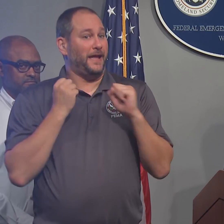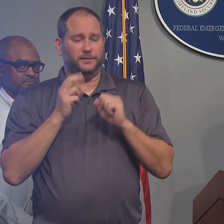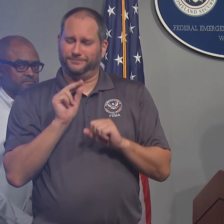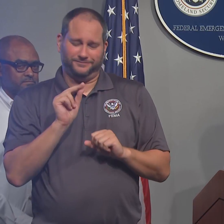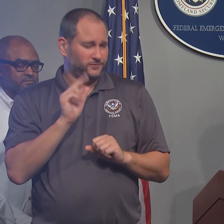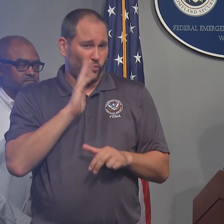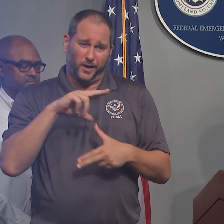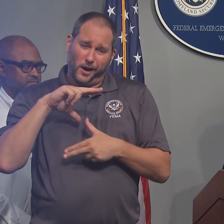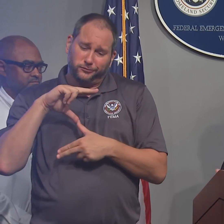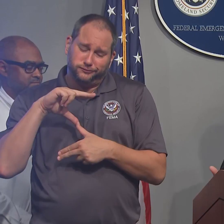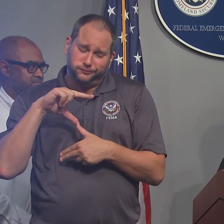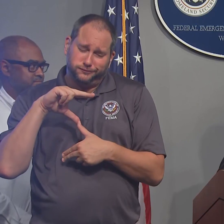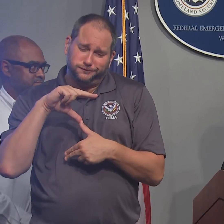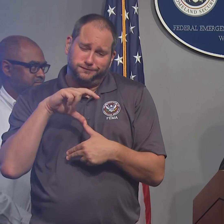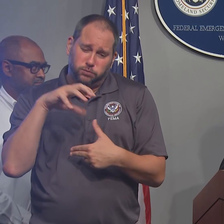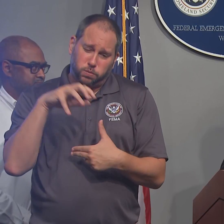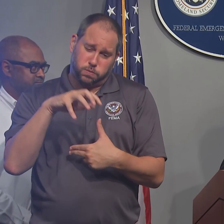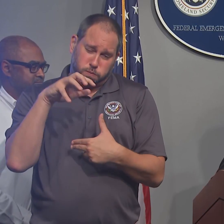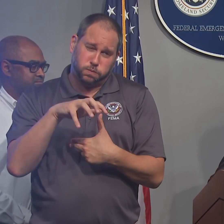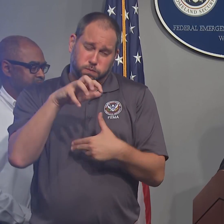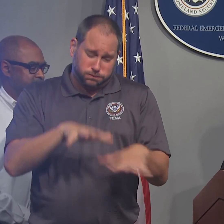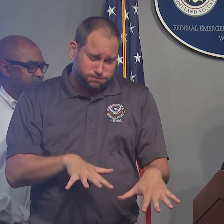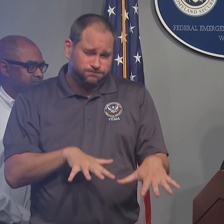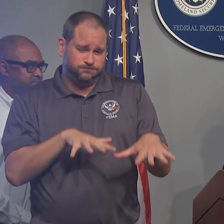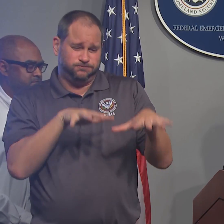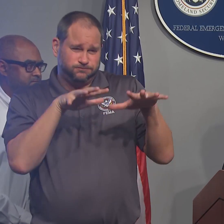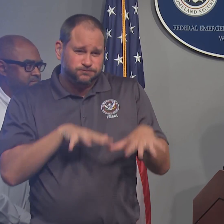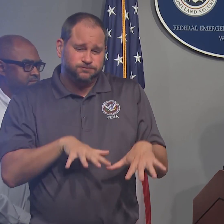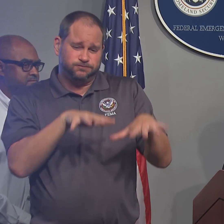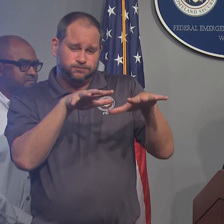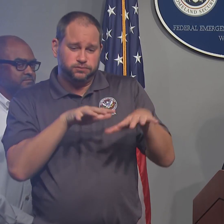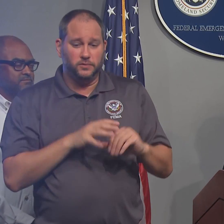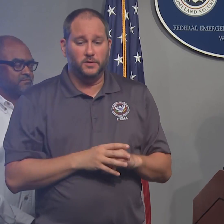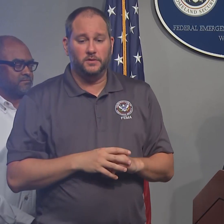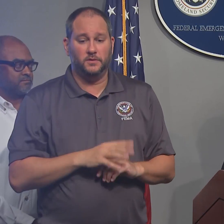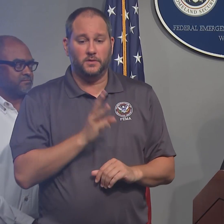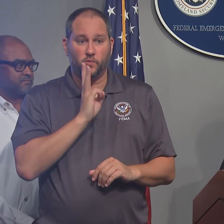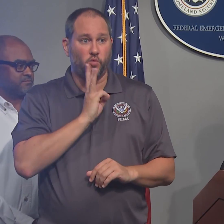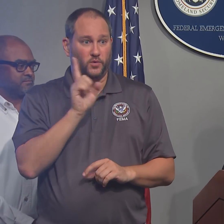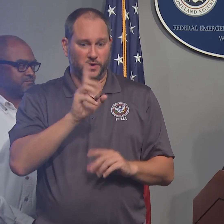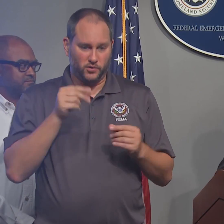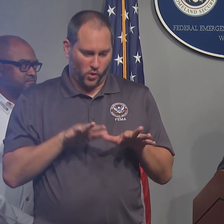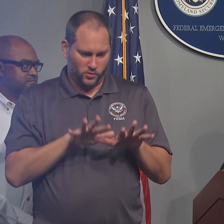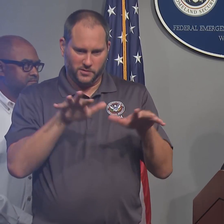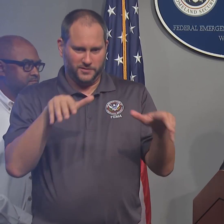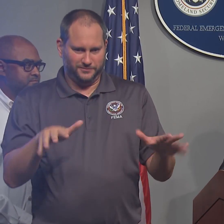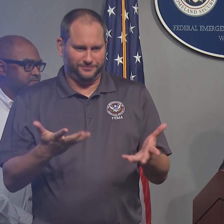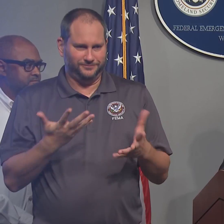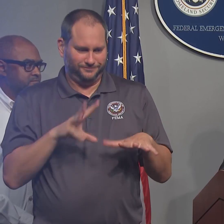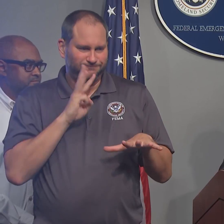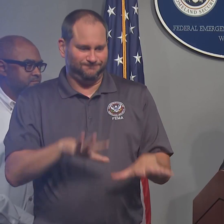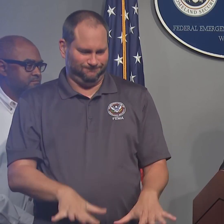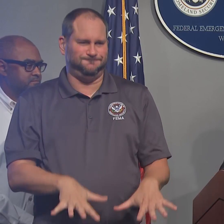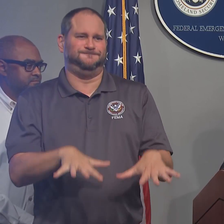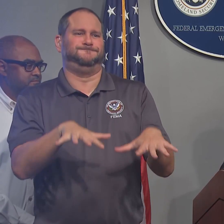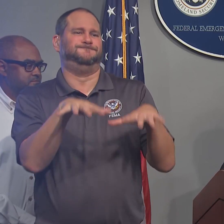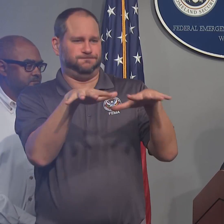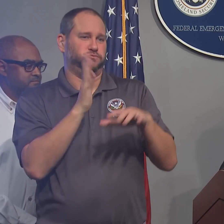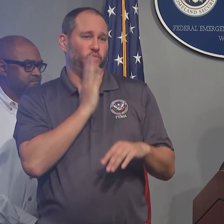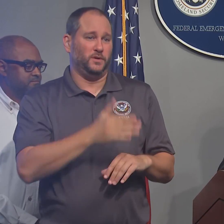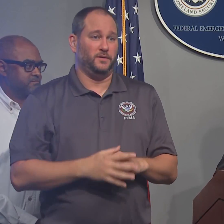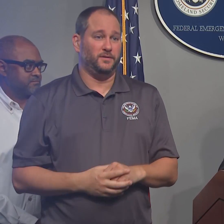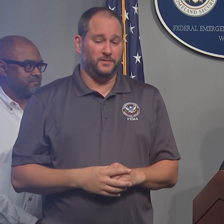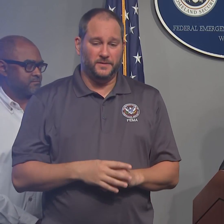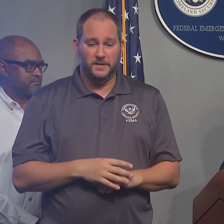very hard for this water to evacuate. So you're going to see a tremendous amount of inland flooding. I'd also like to thank the NOAA Corps officers